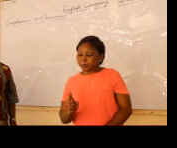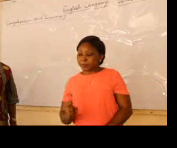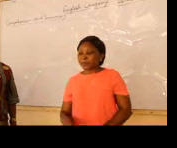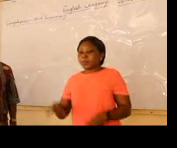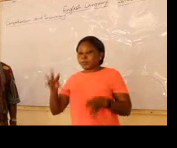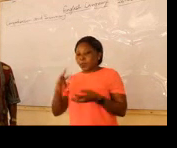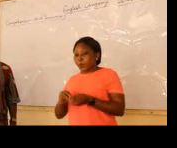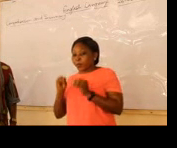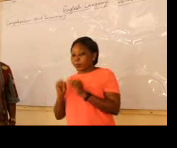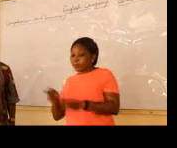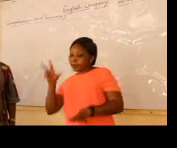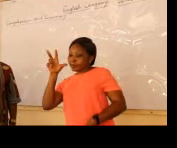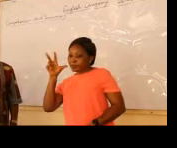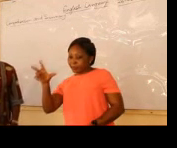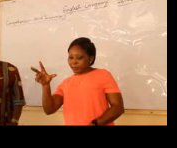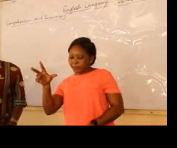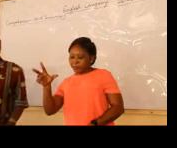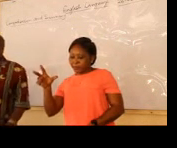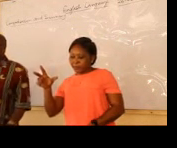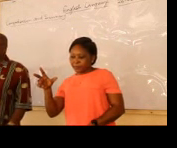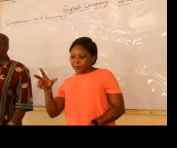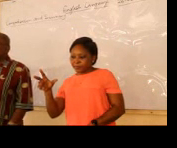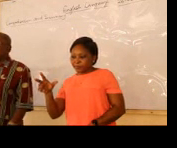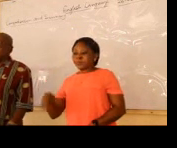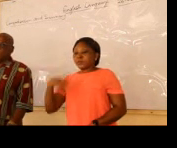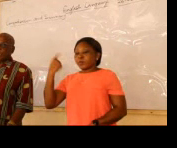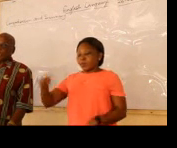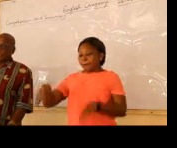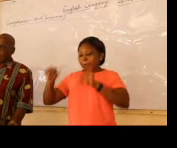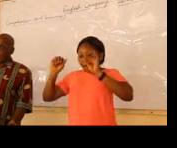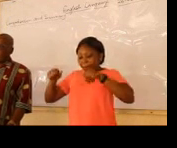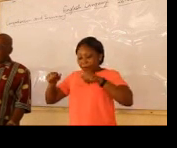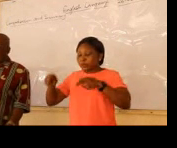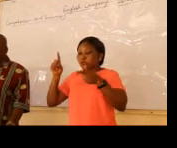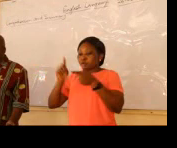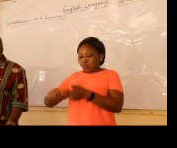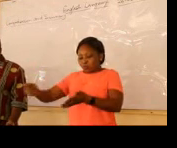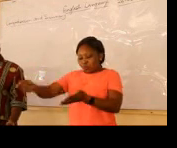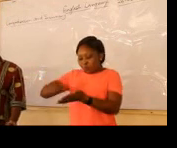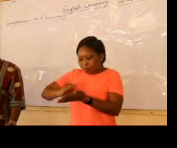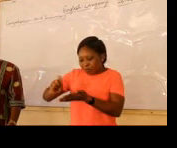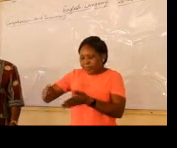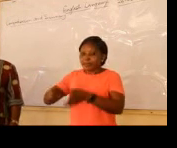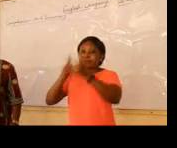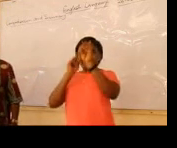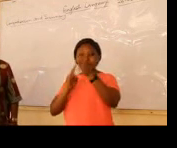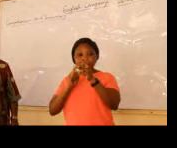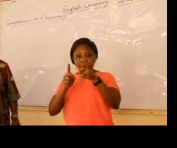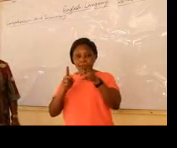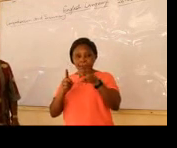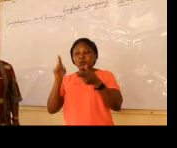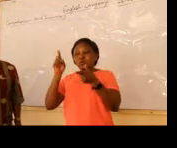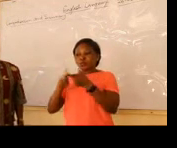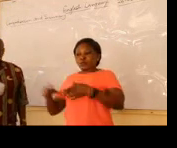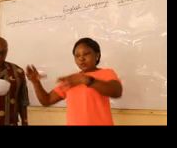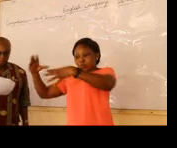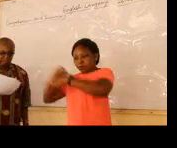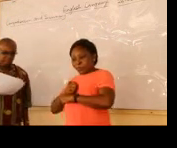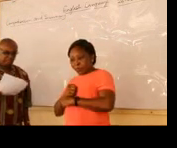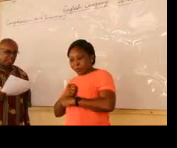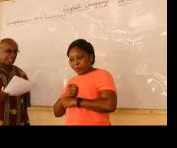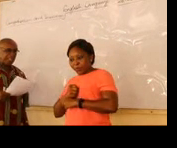And then the third, the ability to write answers to summary